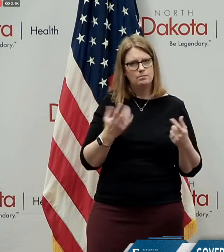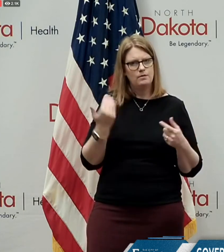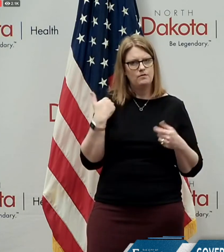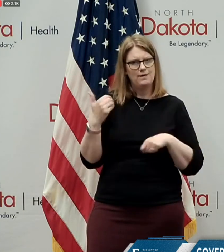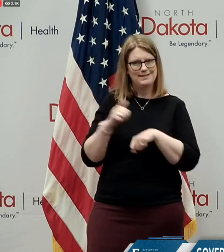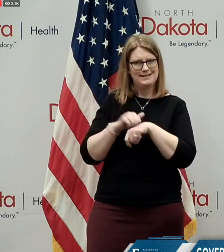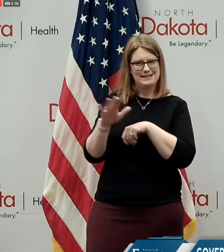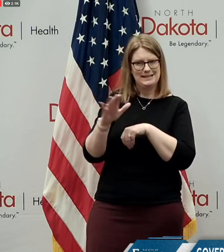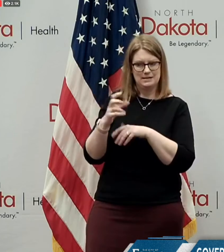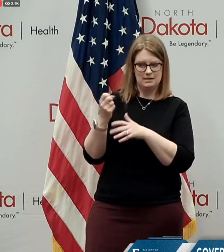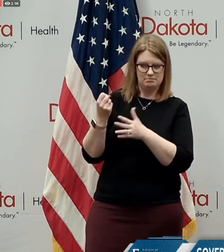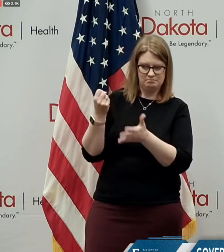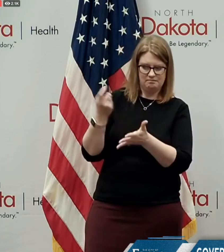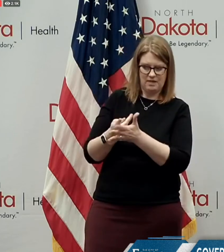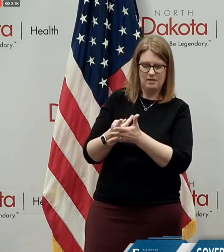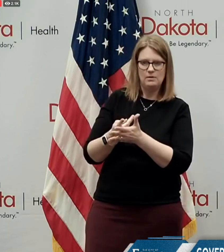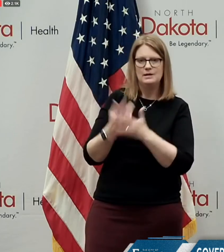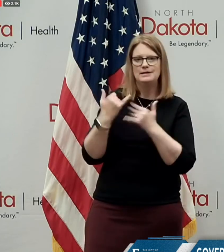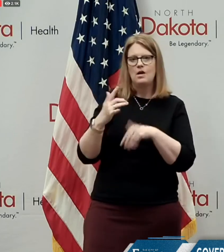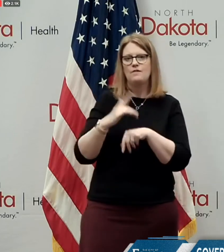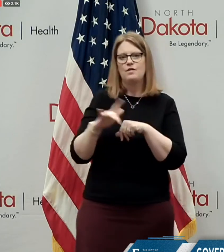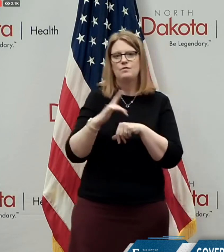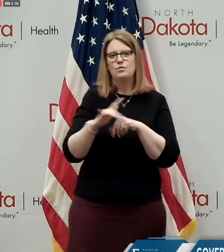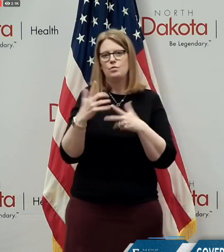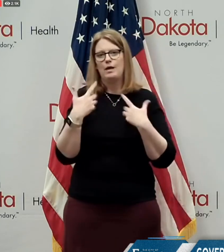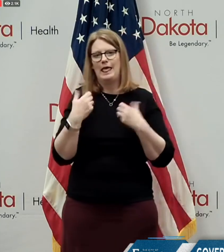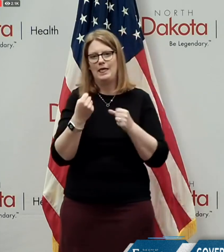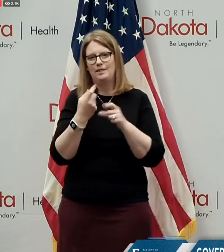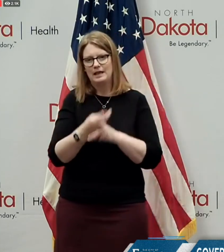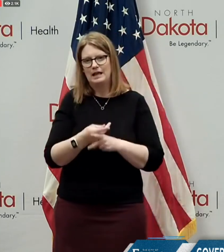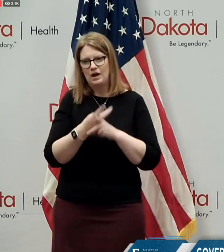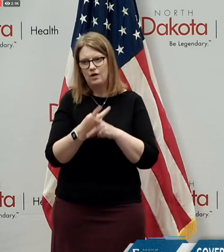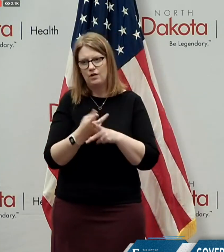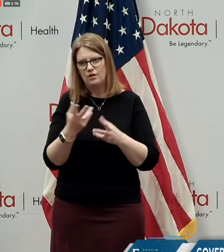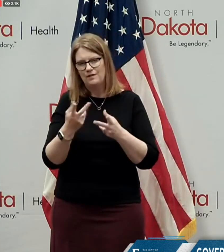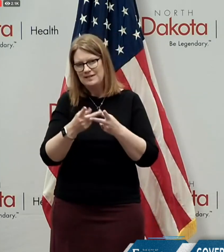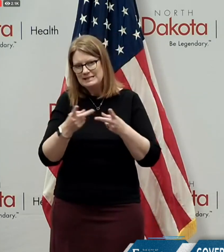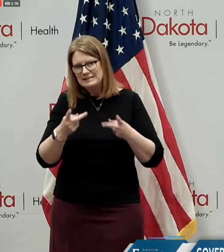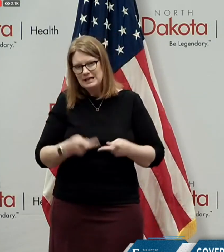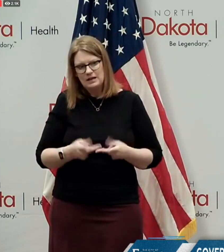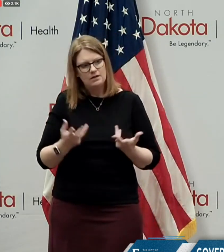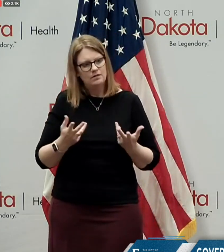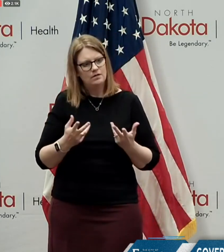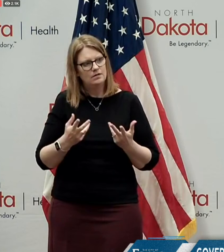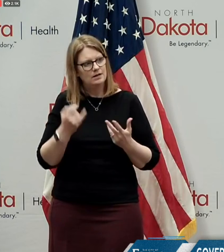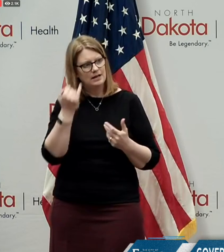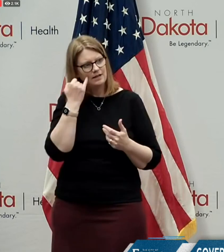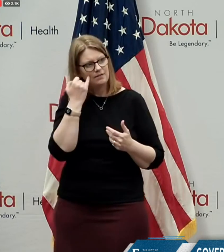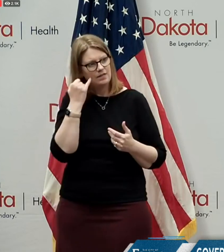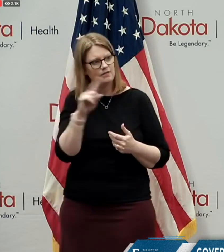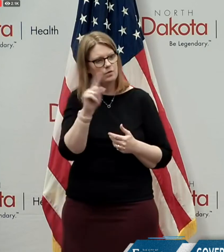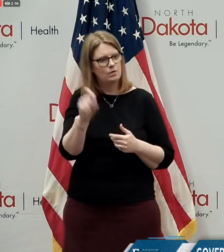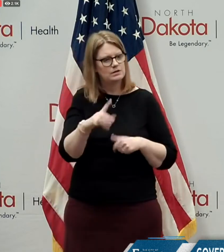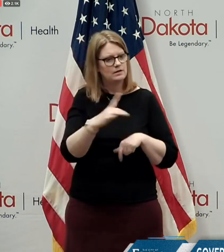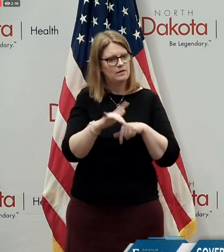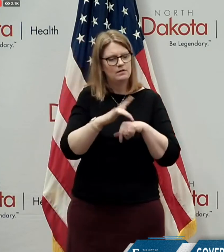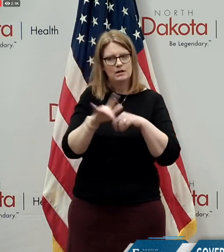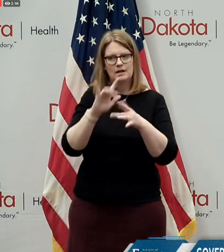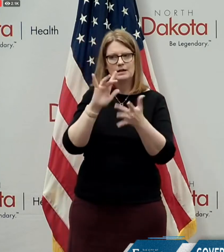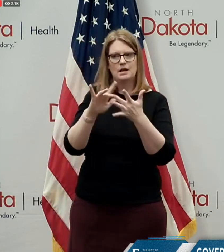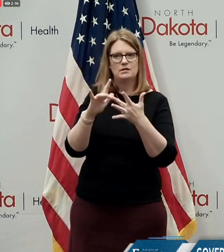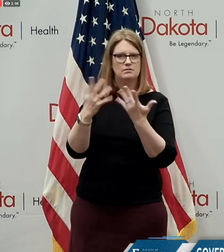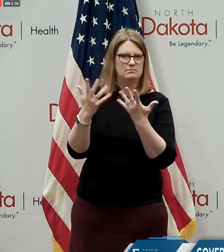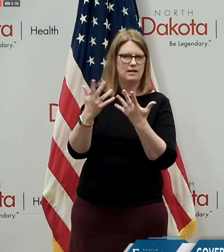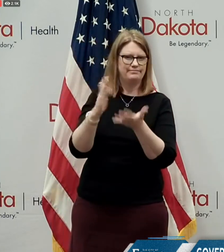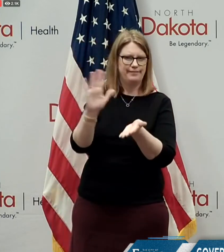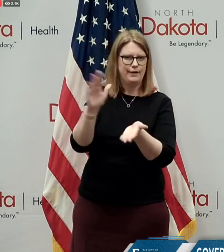made it through validation. They're now available through healthcare facilities. If an individual has a question about availability, they should reach out to their healthcare